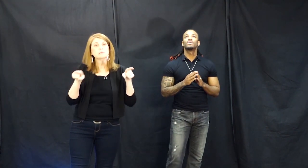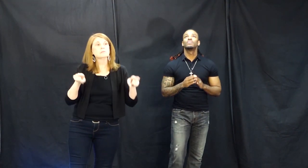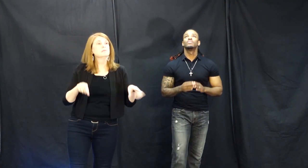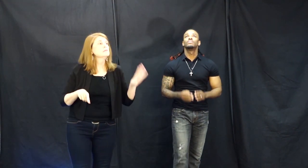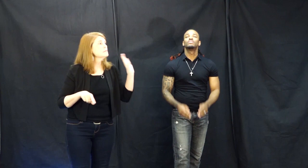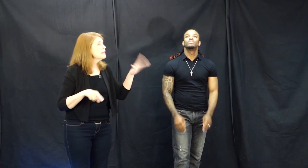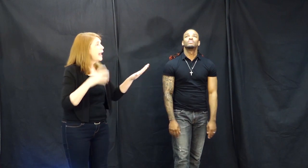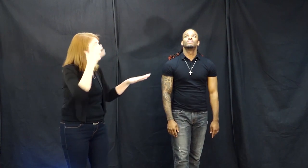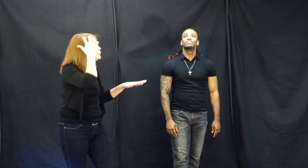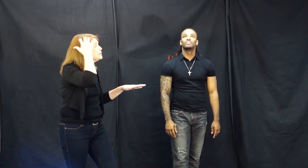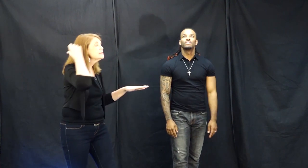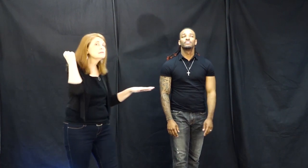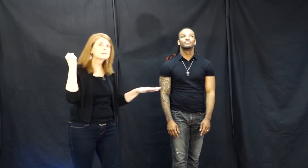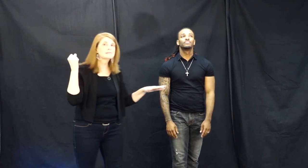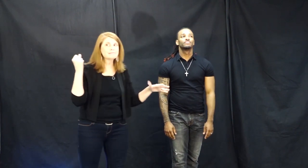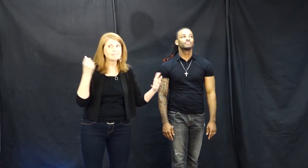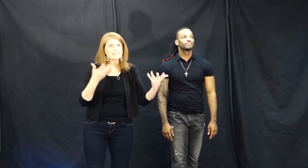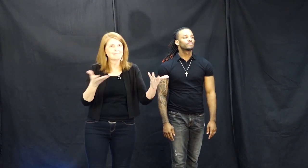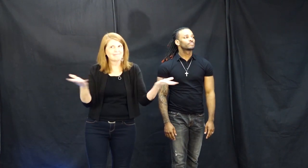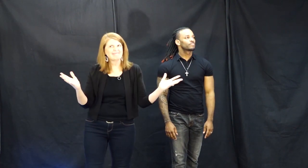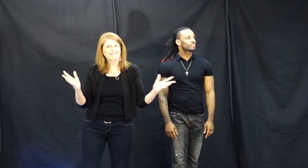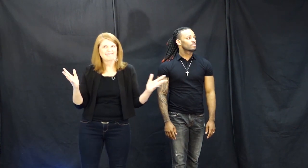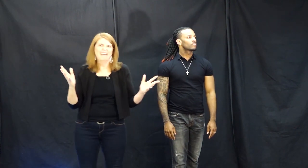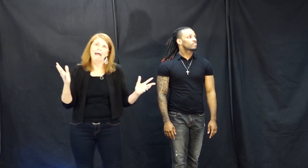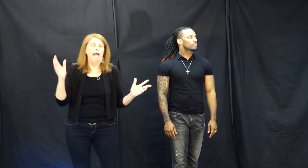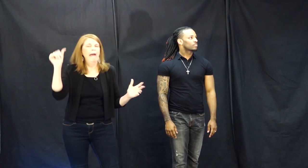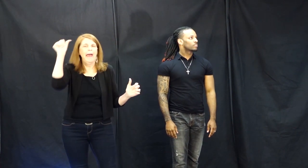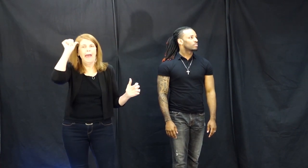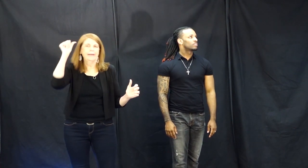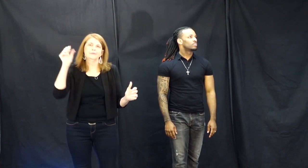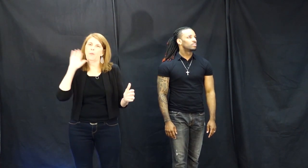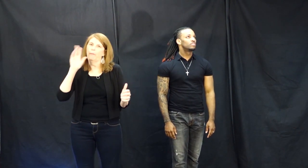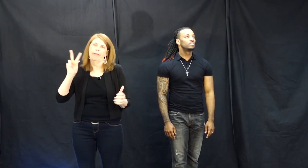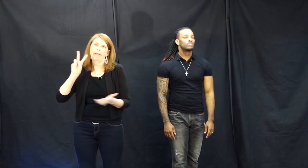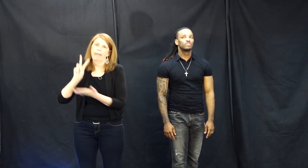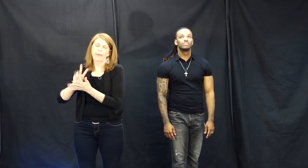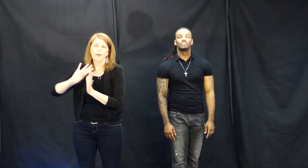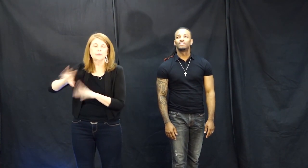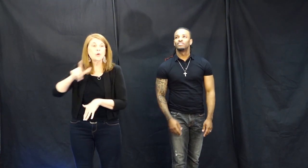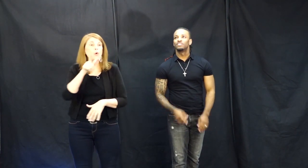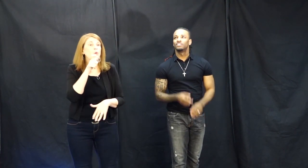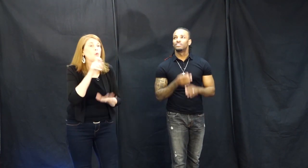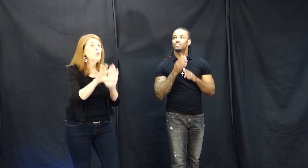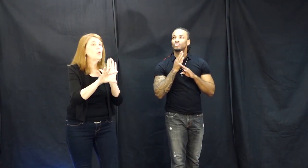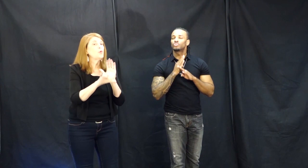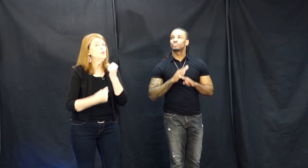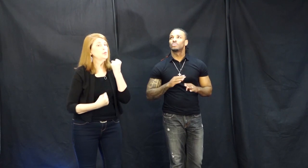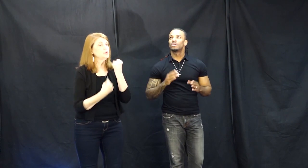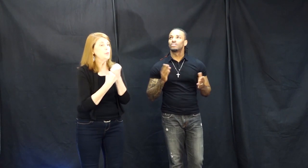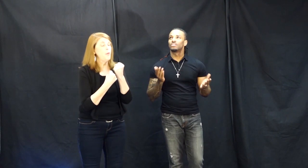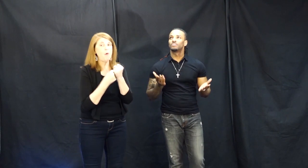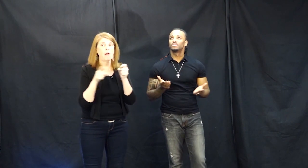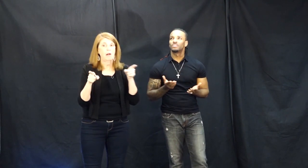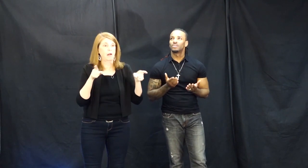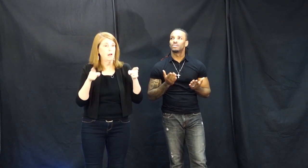Dear Mr. Hamilton, John Adams doesn't stand a chance, so who are you promoting? It's quiet. Johnson